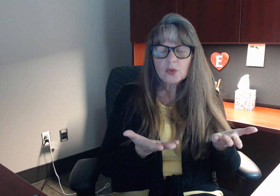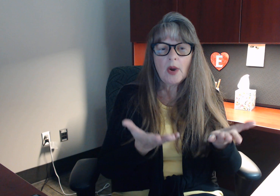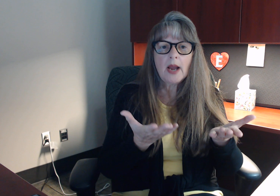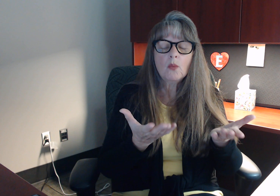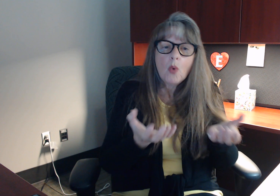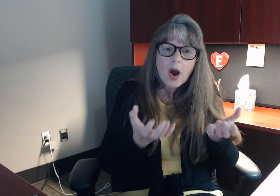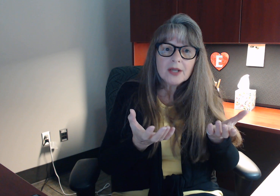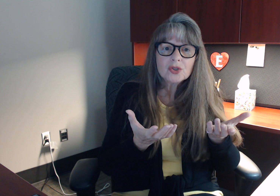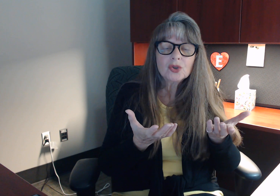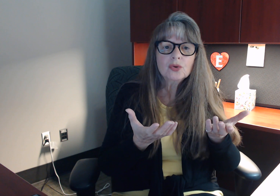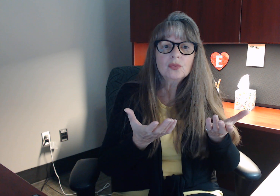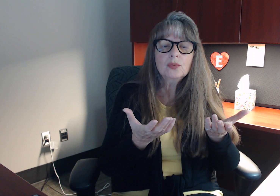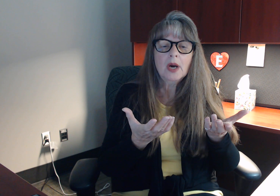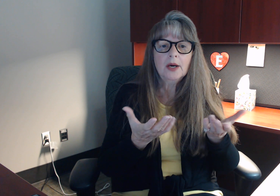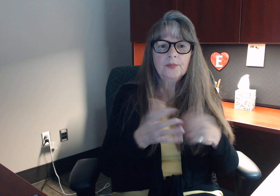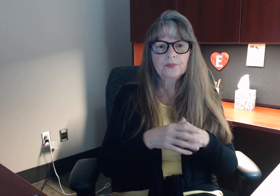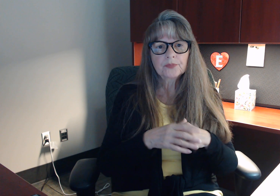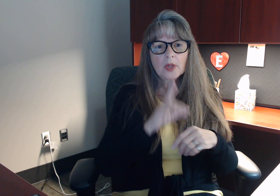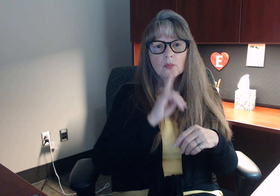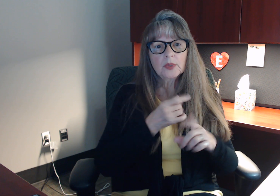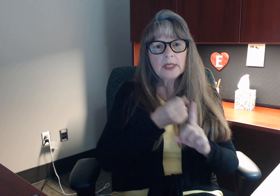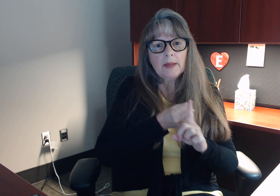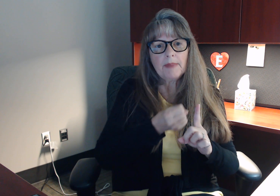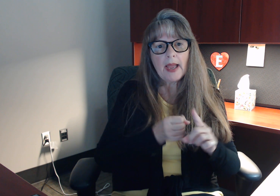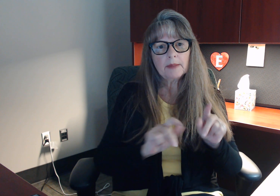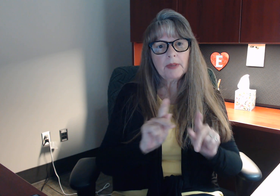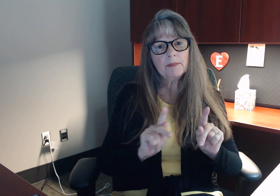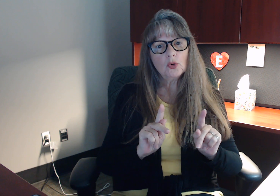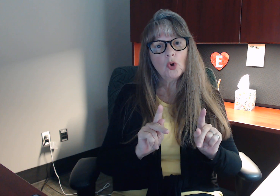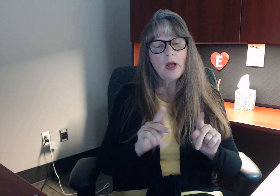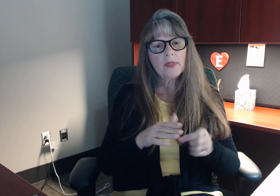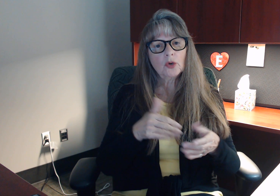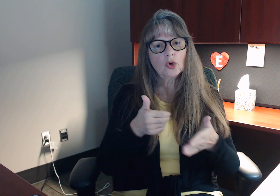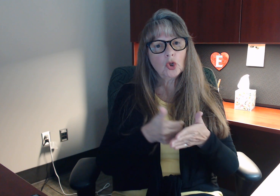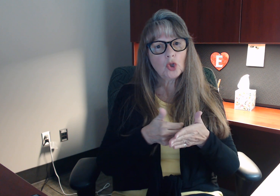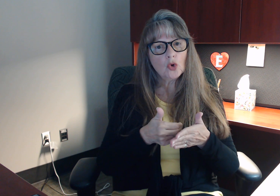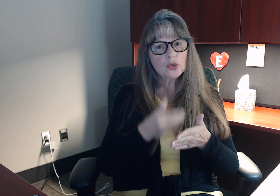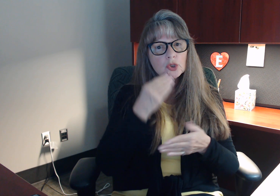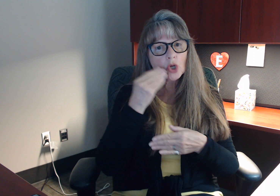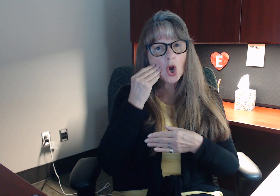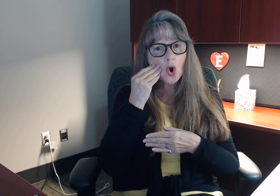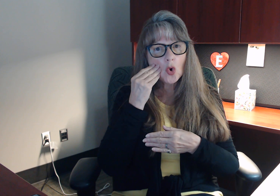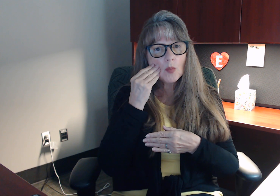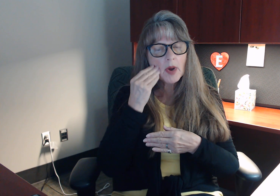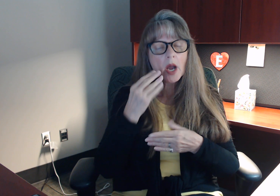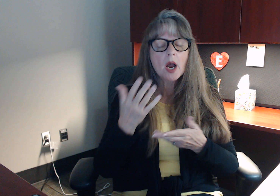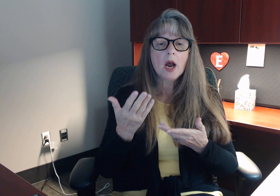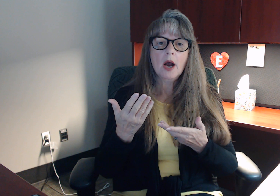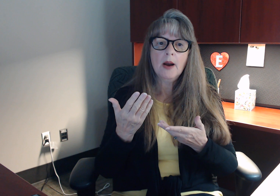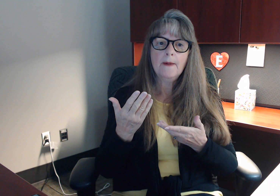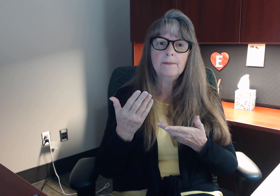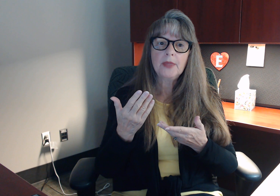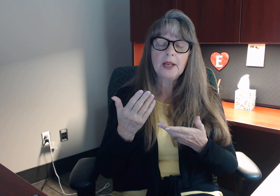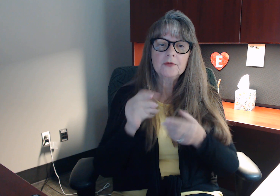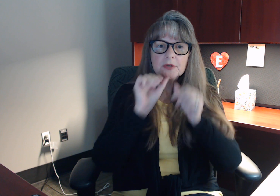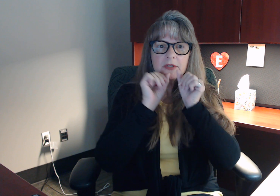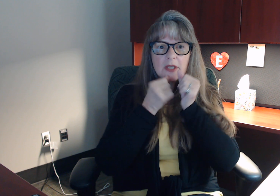I want to really impact people that are close to home, that have suffered,